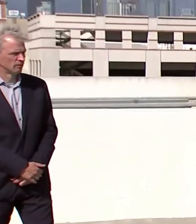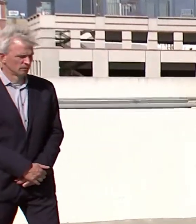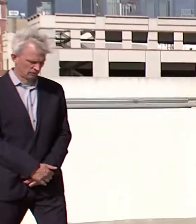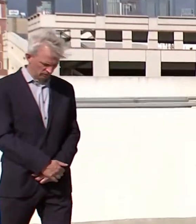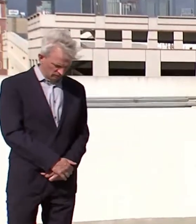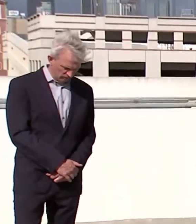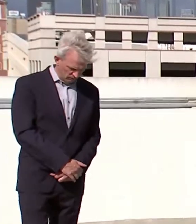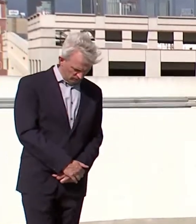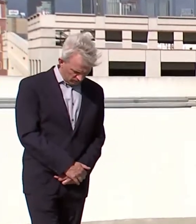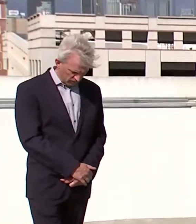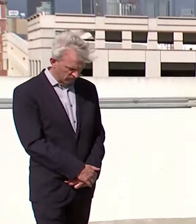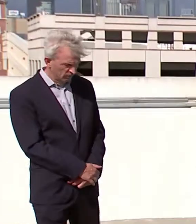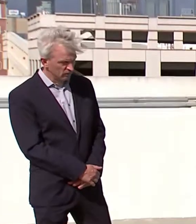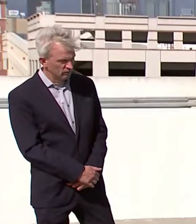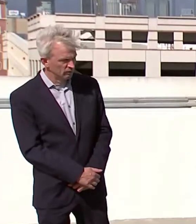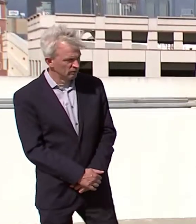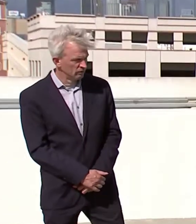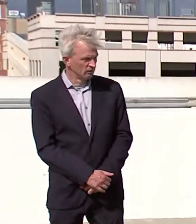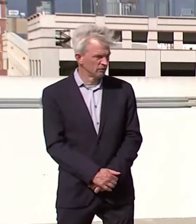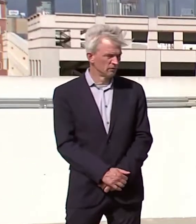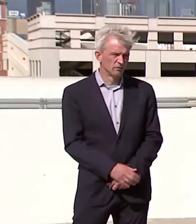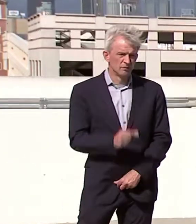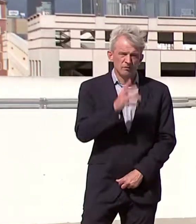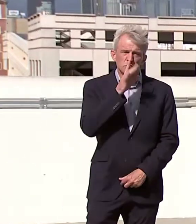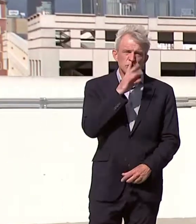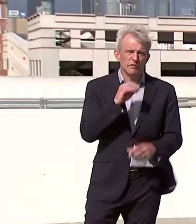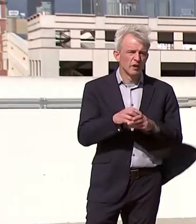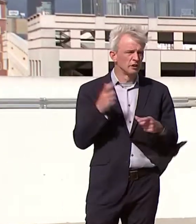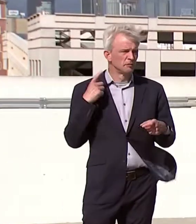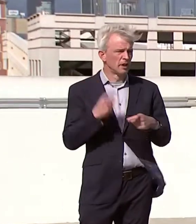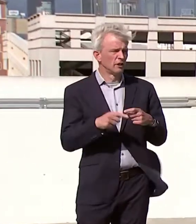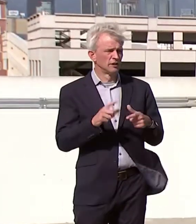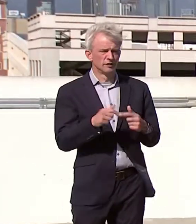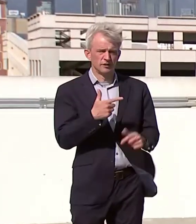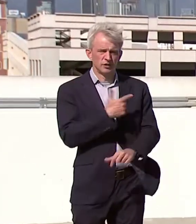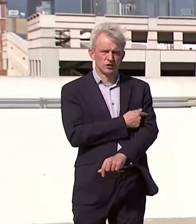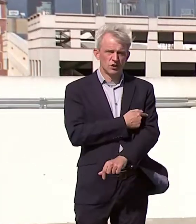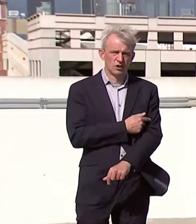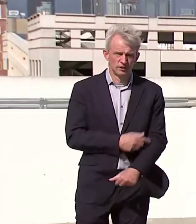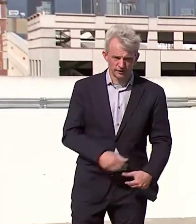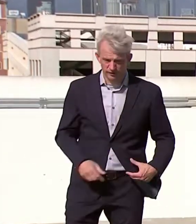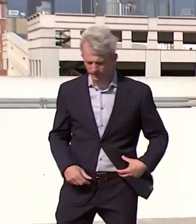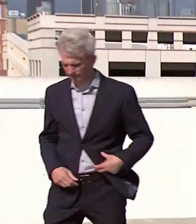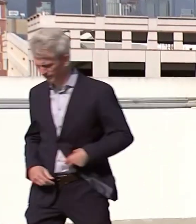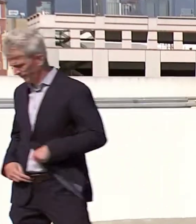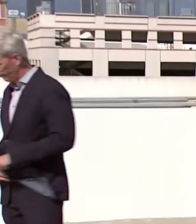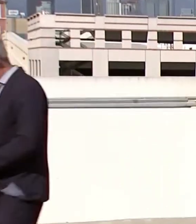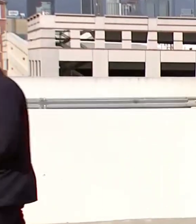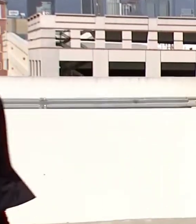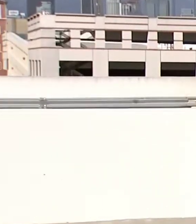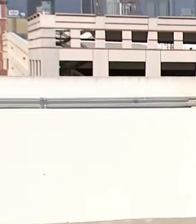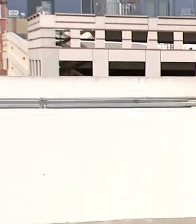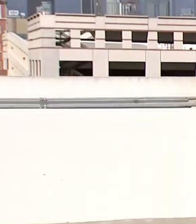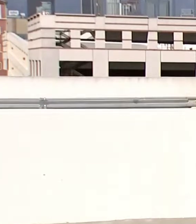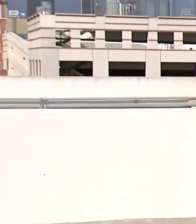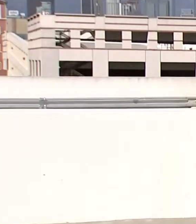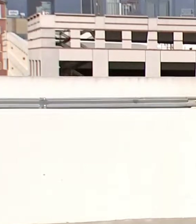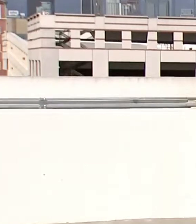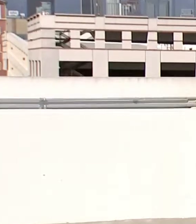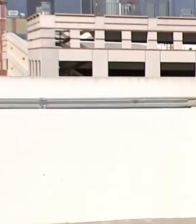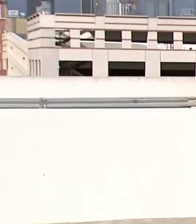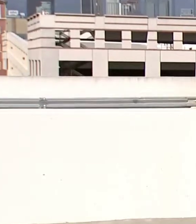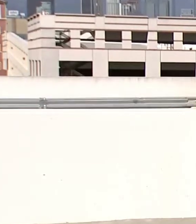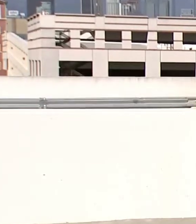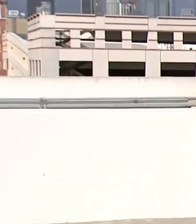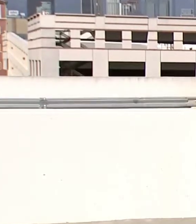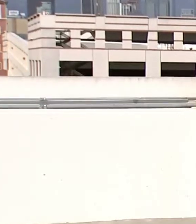Thank you, Sean. And then finalmente en español, and then we're going to do the shots. Buenas tardes a todos. Y estamos